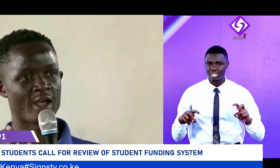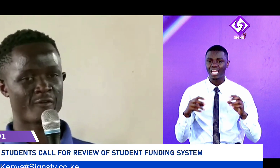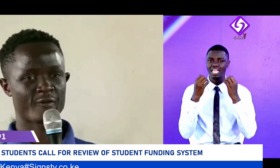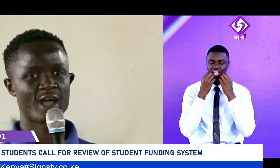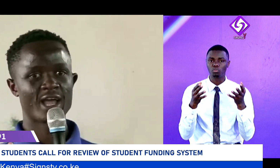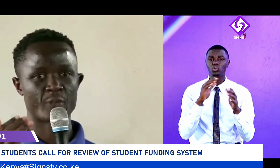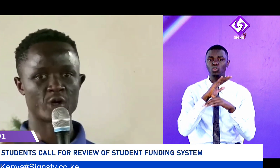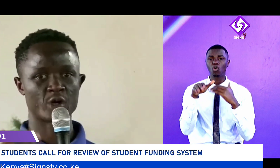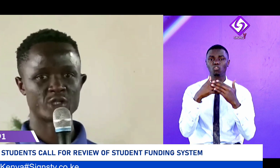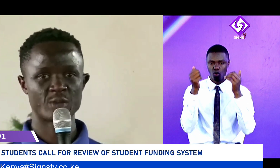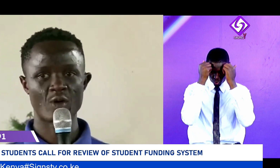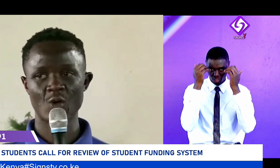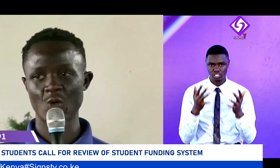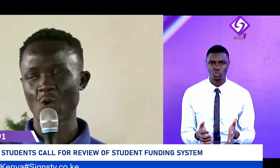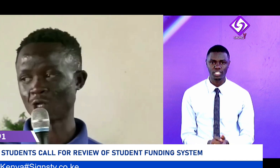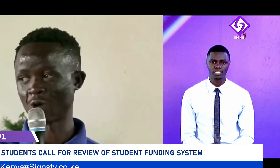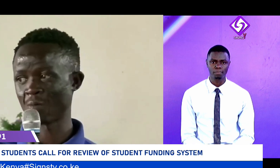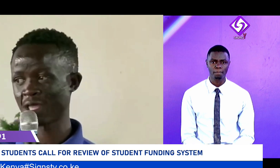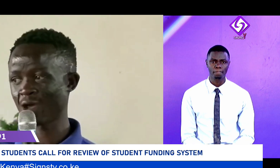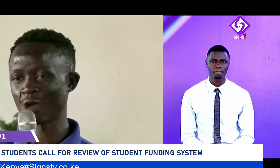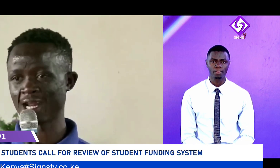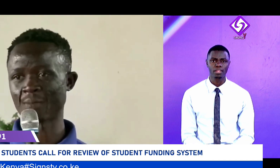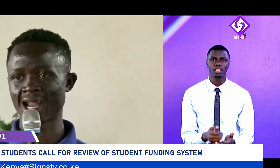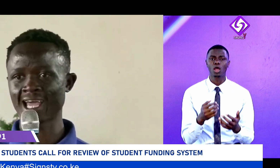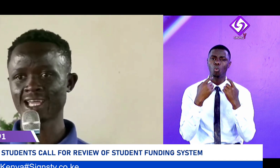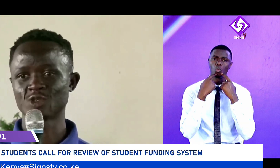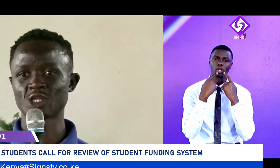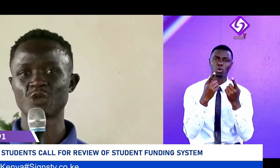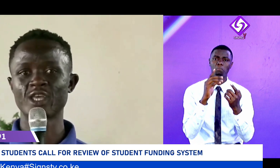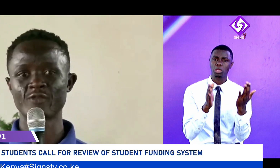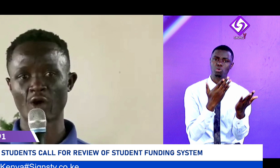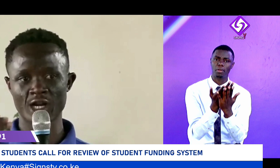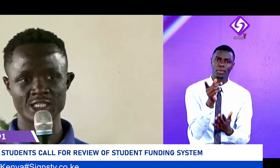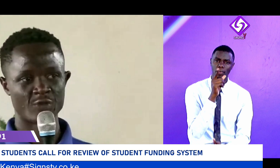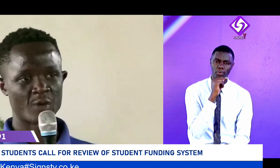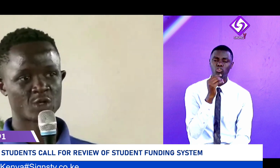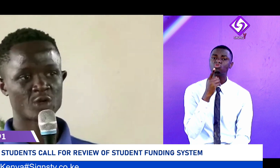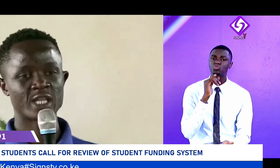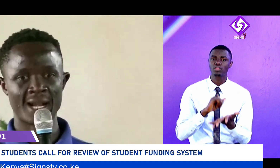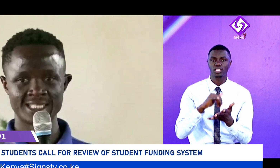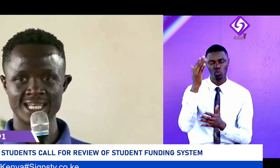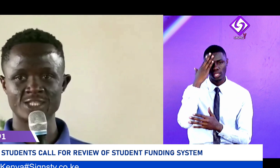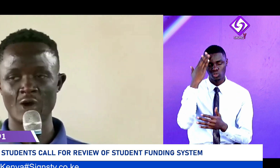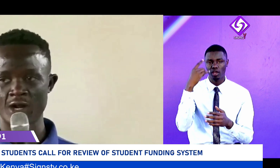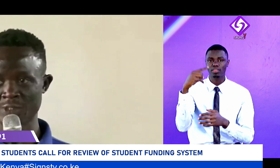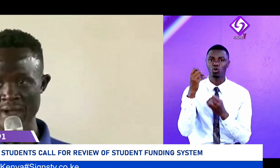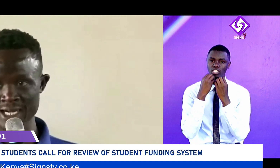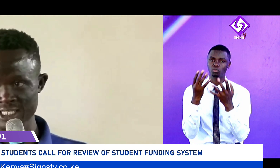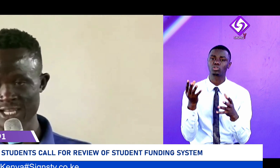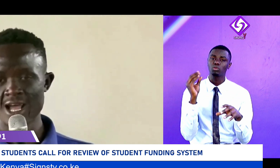If possible, watuambie, we reapply so that we give the correct information, they place us in the correct bands,